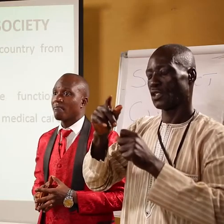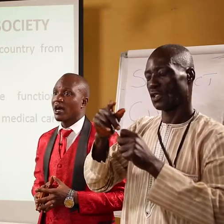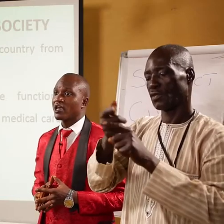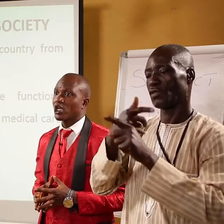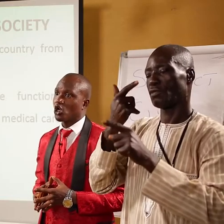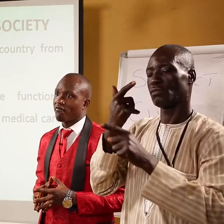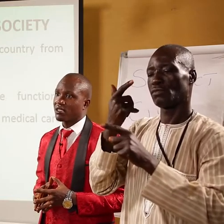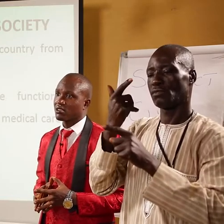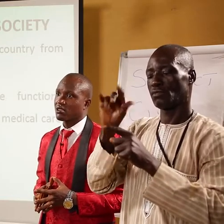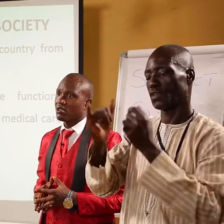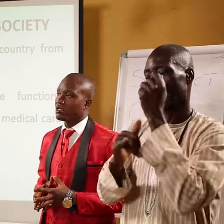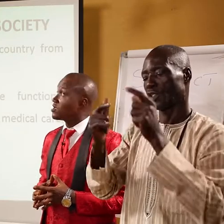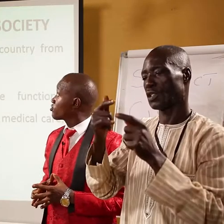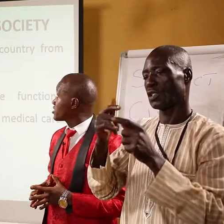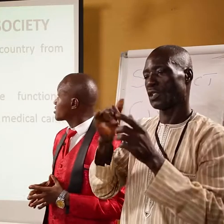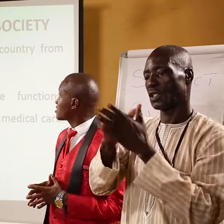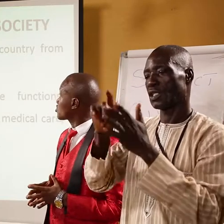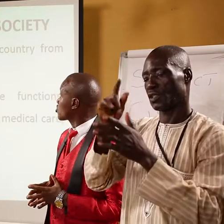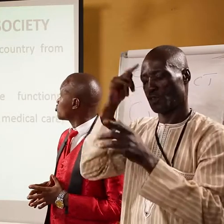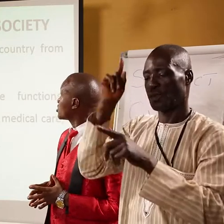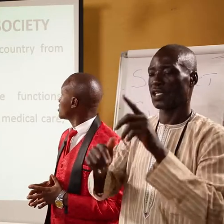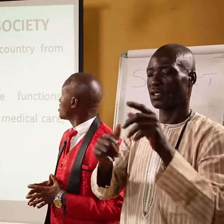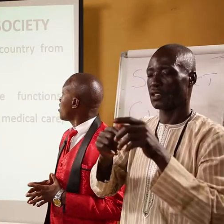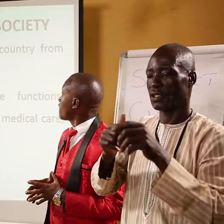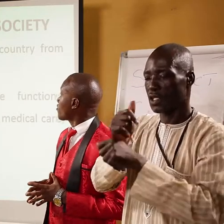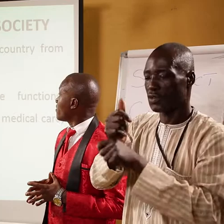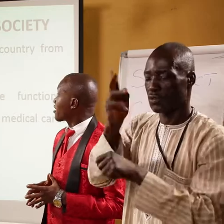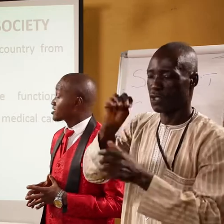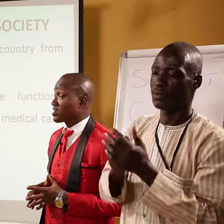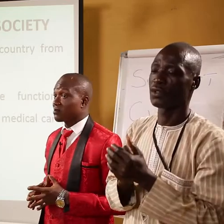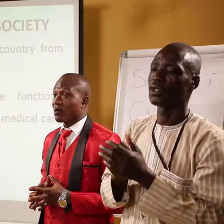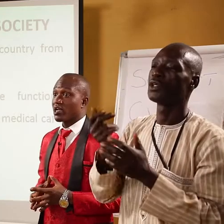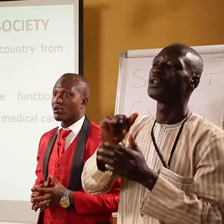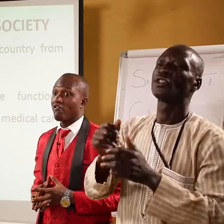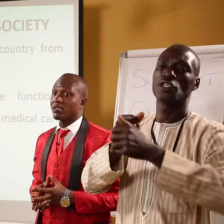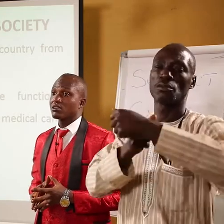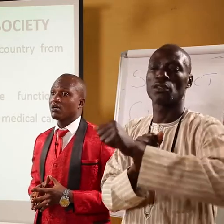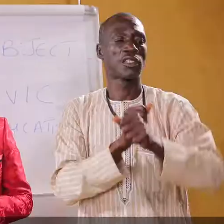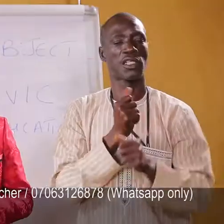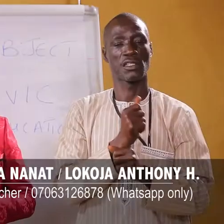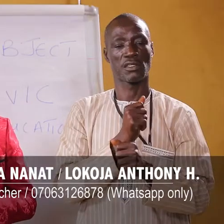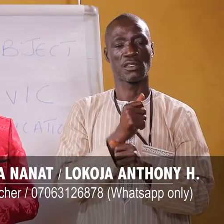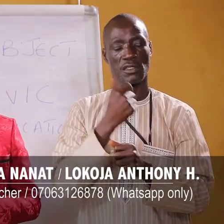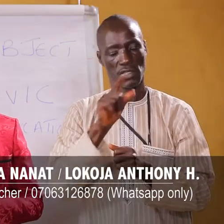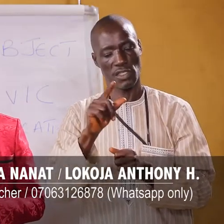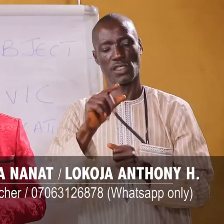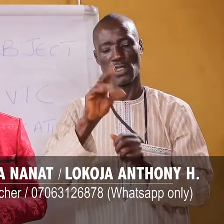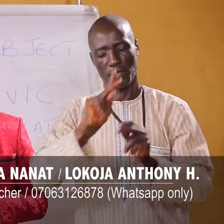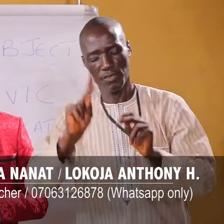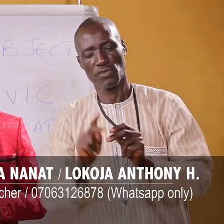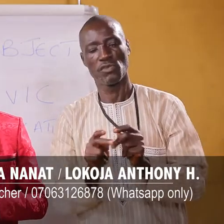harassment by government. They protect citizens of the country from harassment by government. It simply means